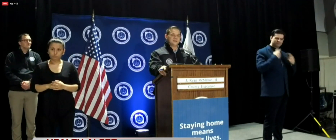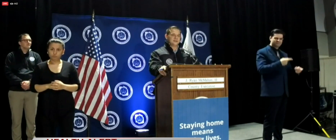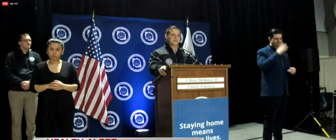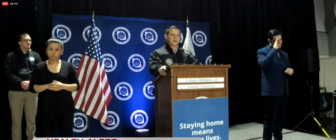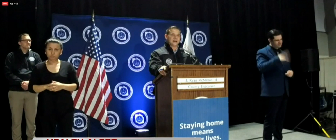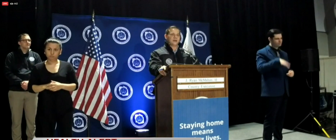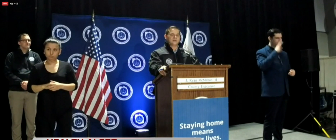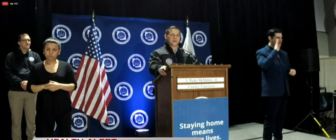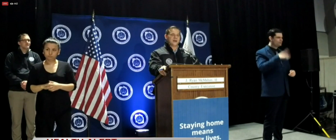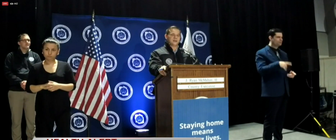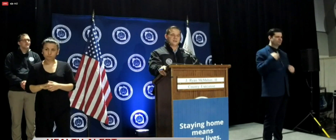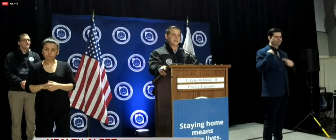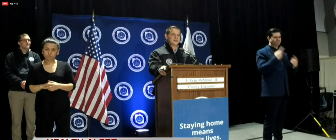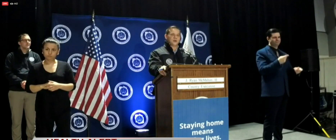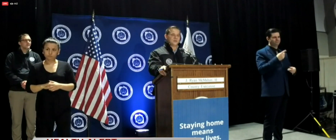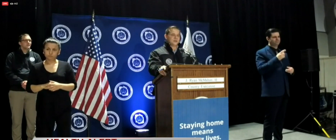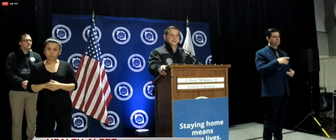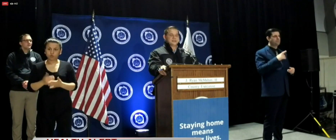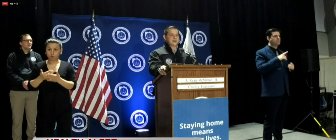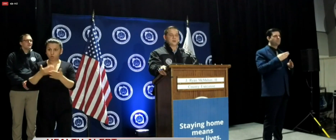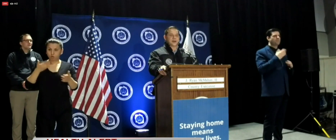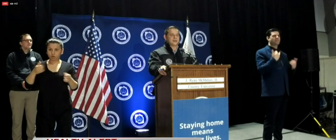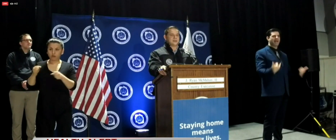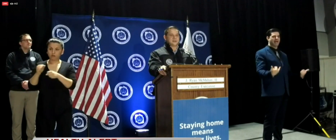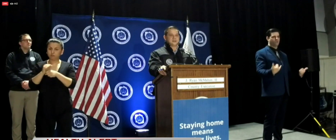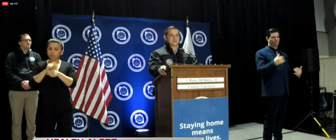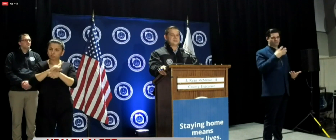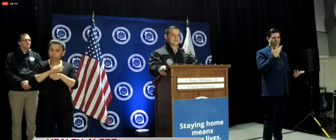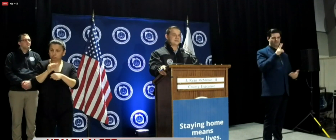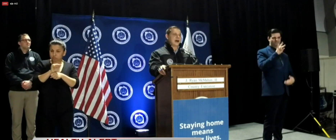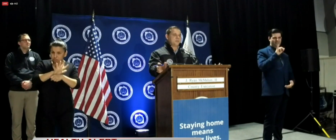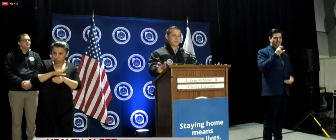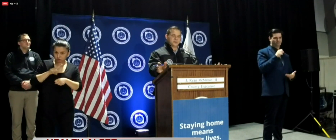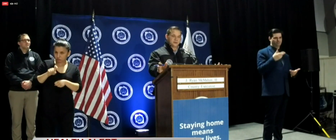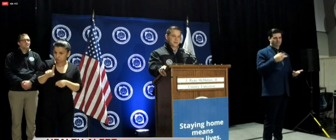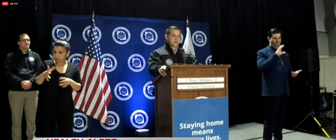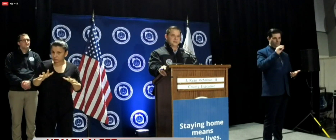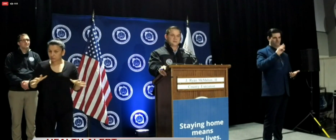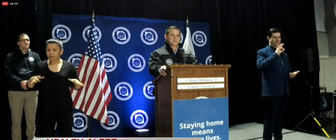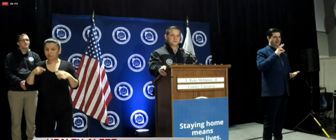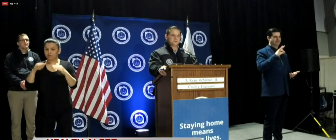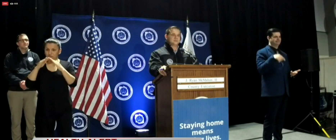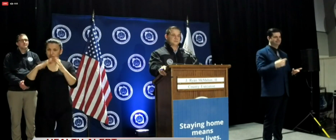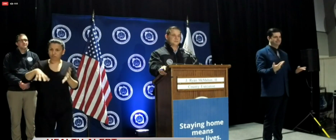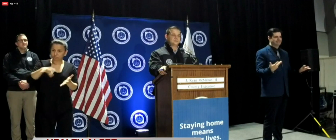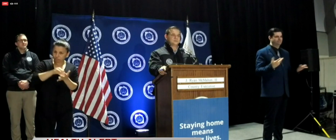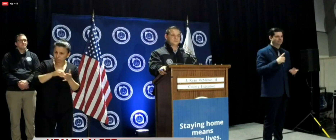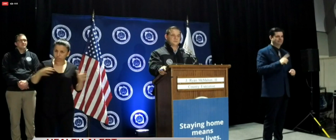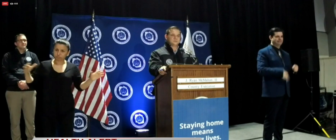pre-COVID. Right now, in the heat of COVID, it's not okay. Just stop.